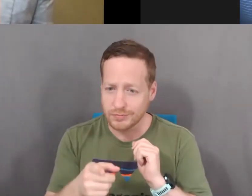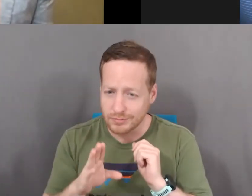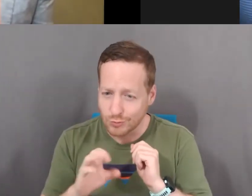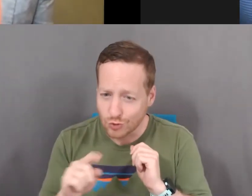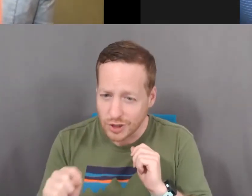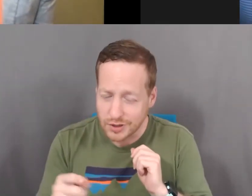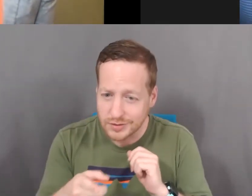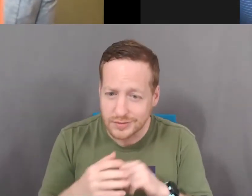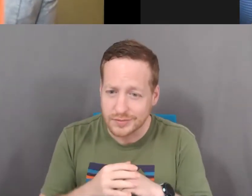Yes, Brett?